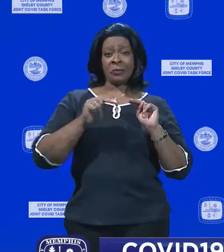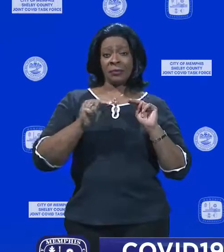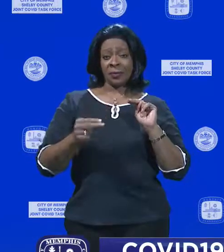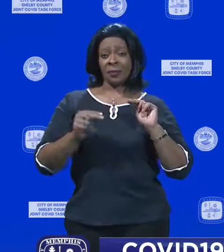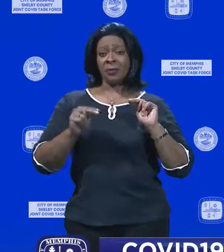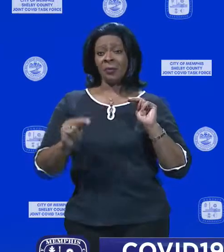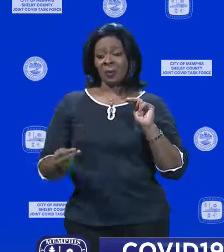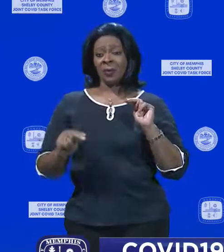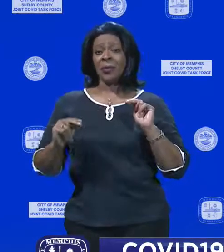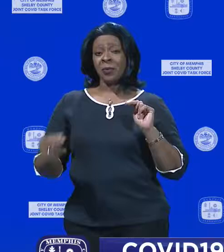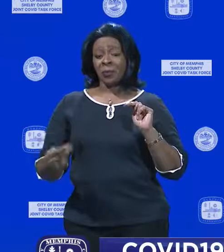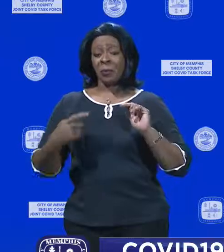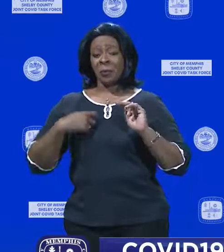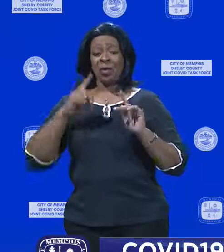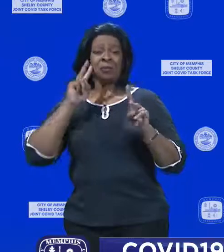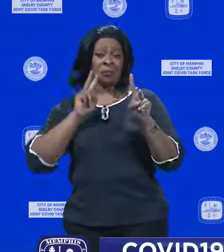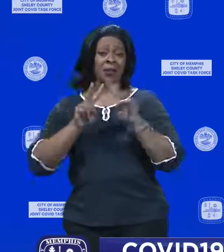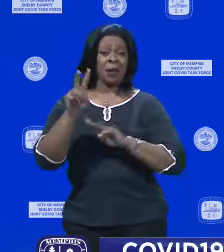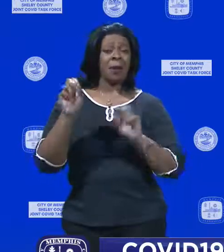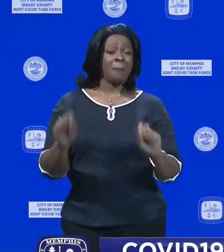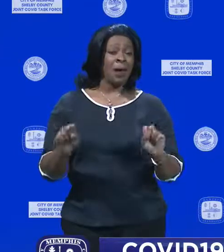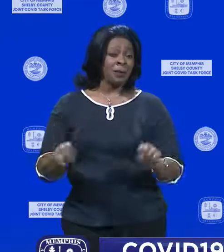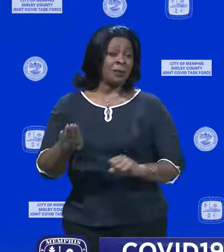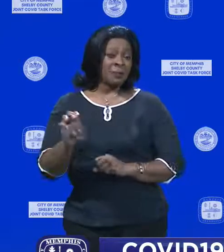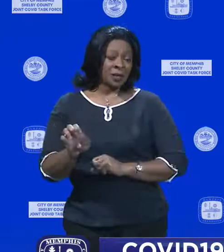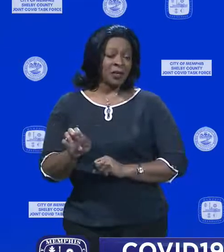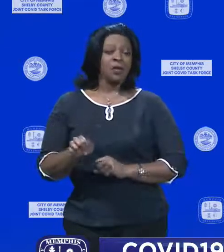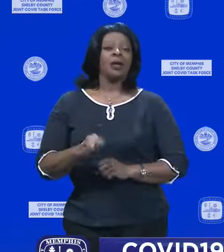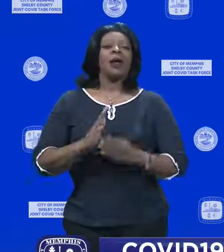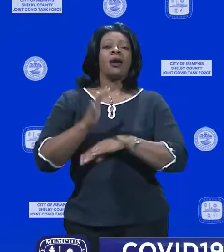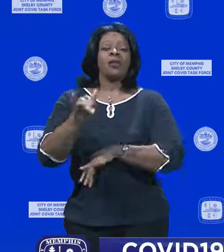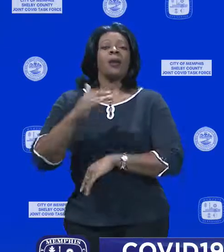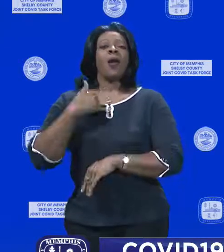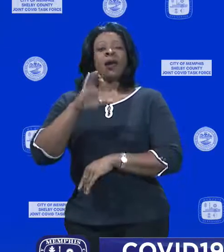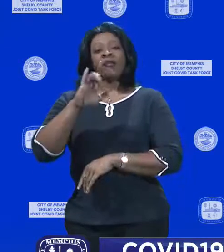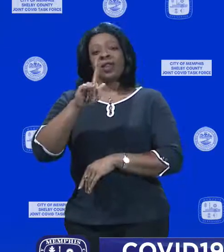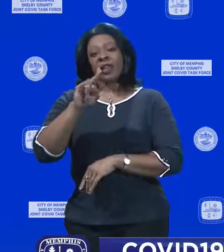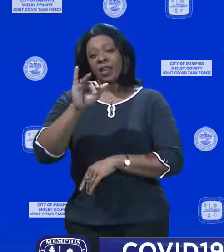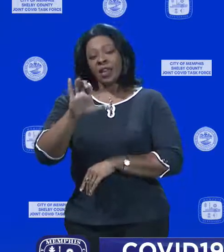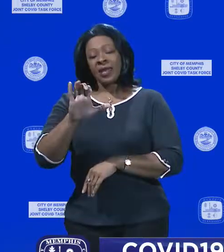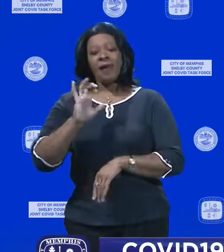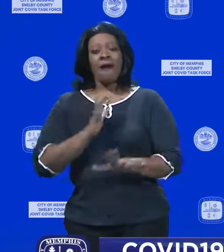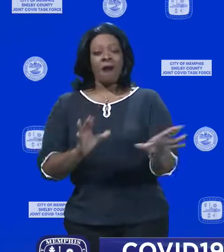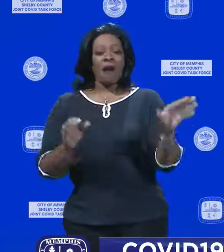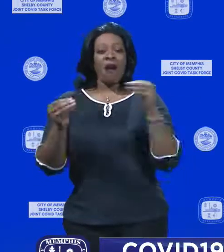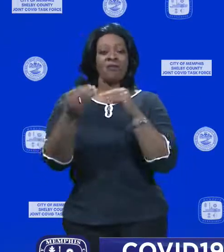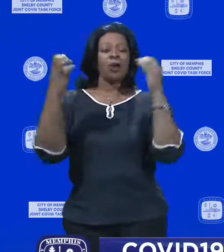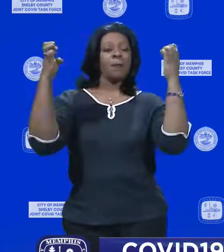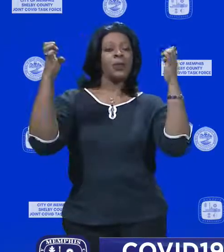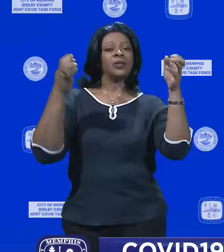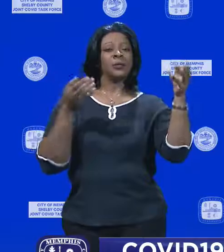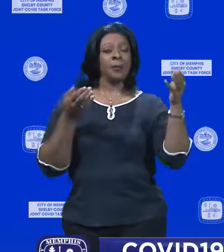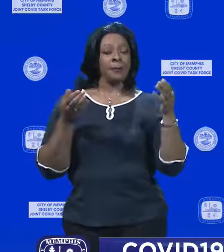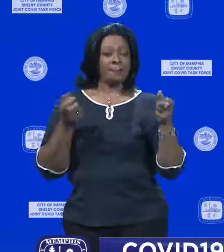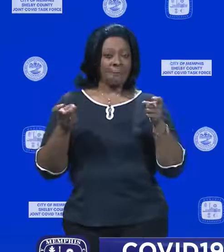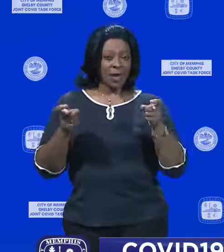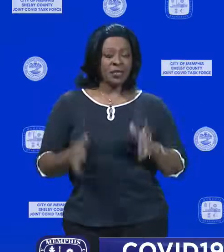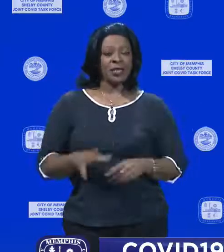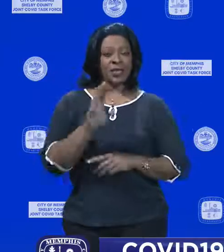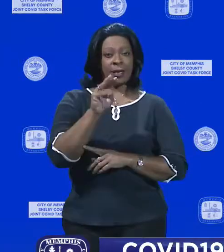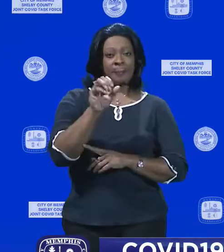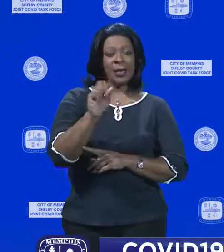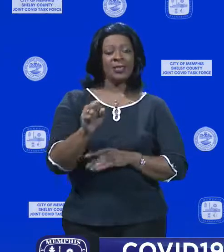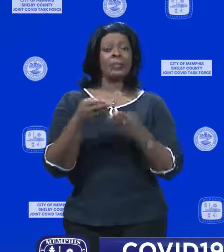that we believe they are trending. After that, we will set up a clinic at our Office of Emergency Management that will